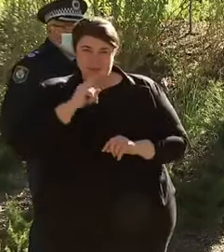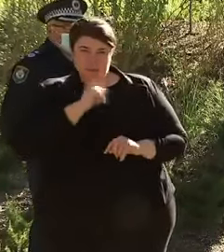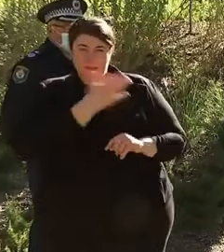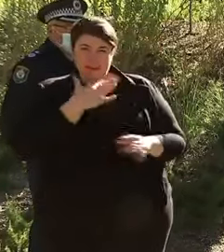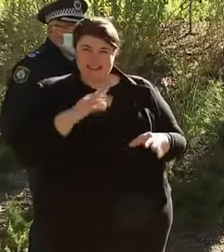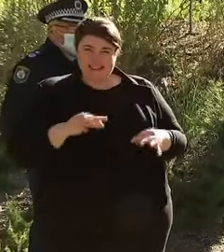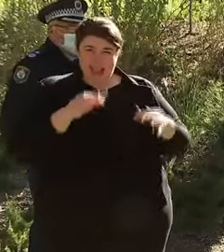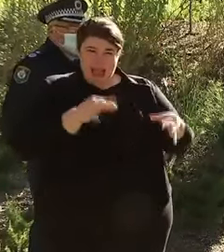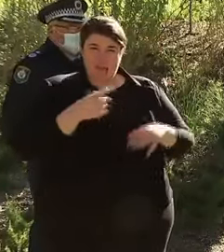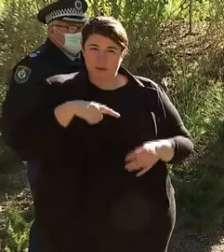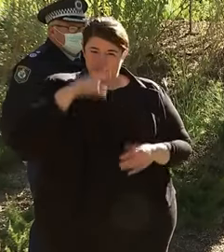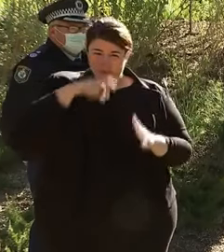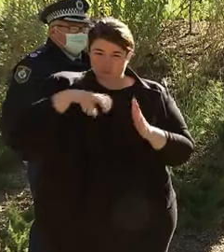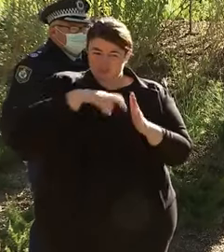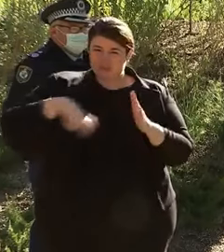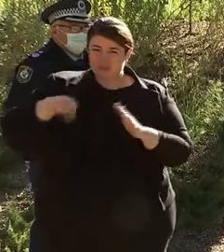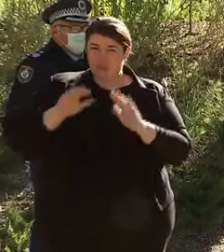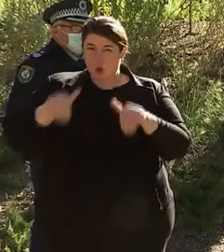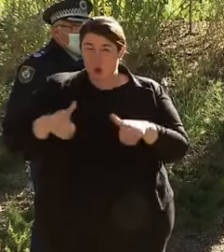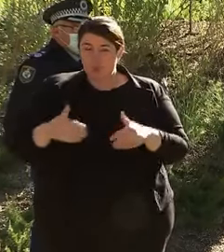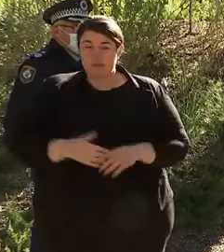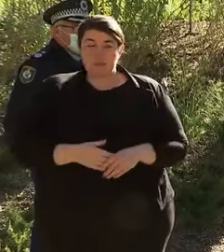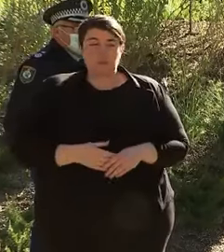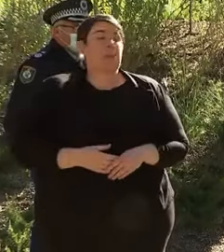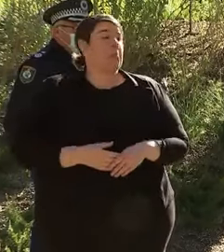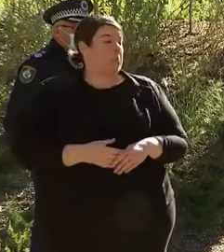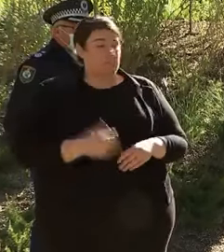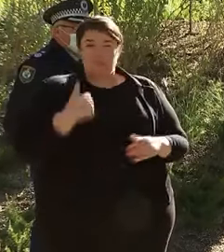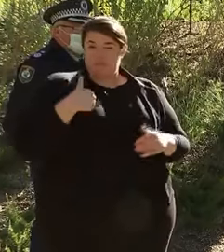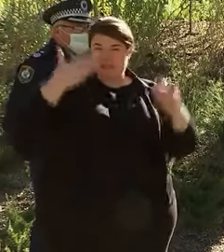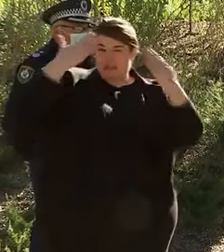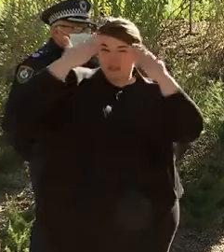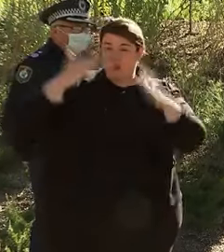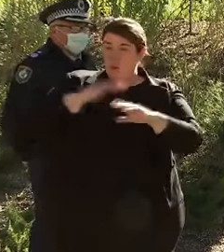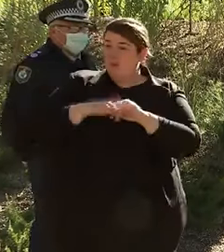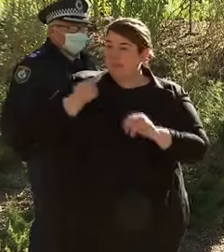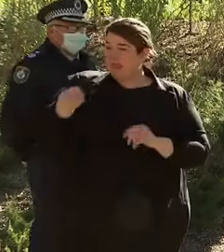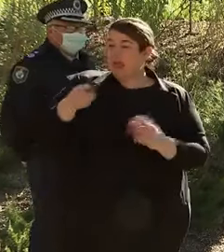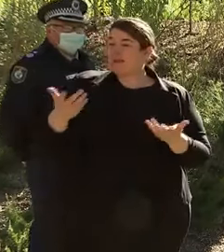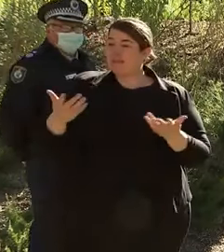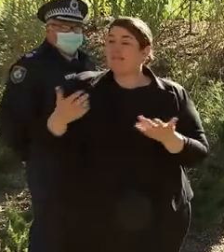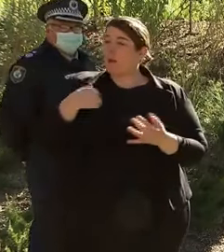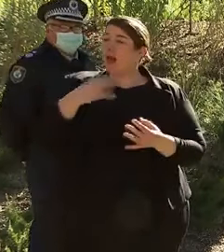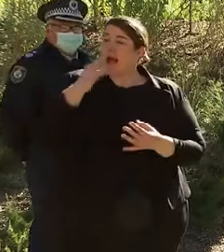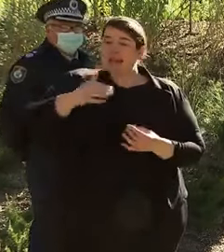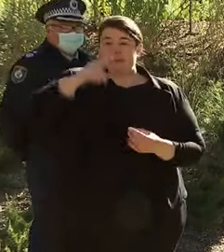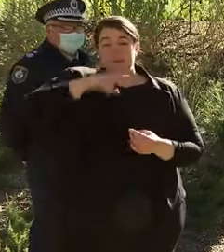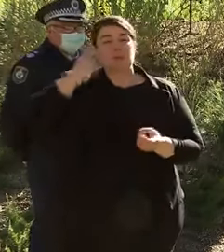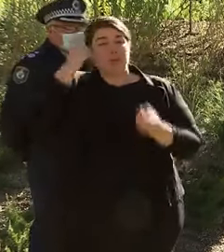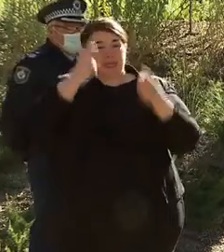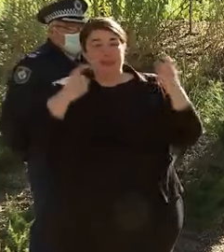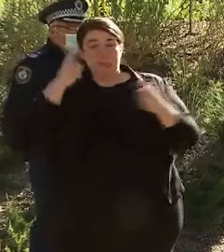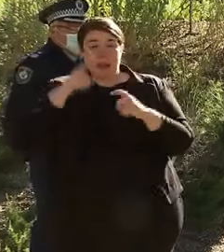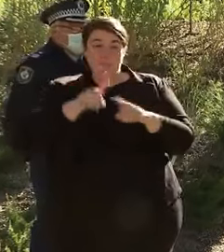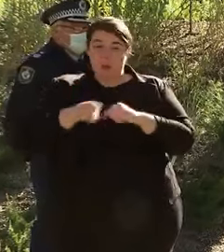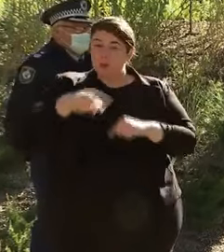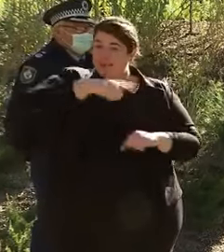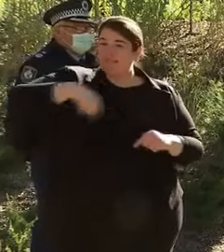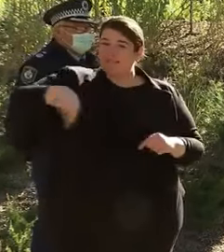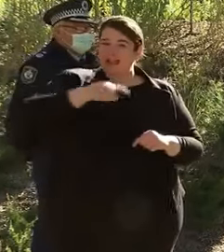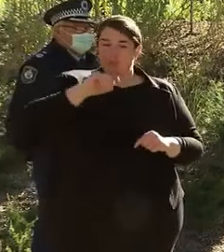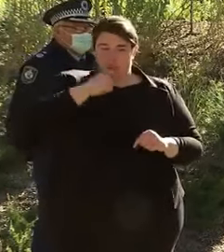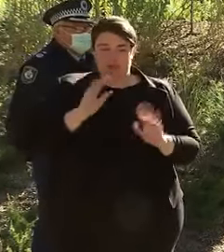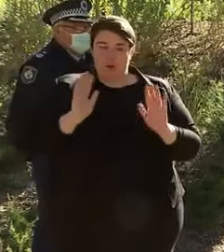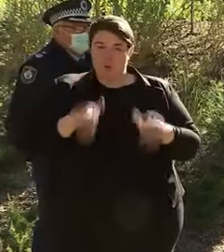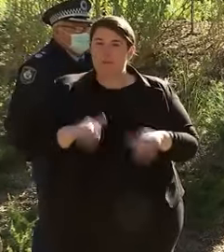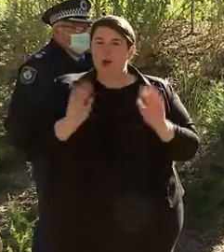while people are stuck at home? Look, I'm not aware of that, but obviously we just ask people to be considerate of the fact that most of us will be spending most